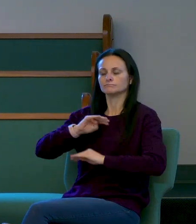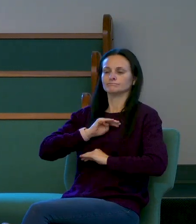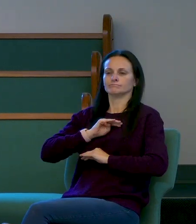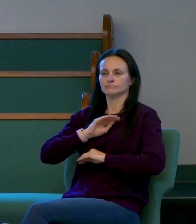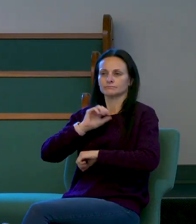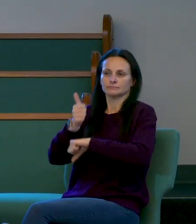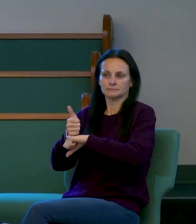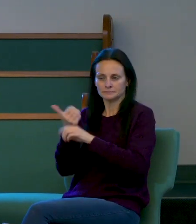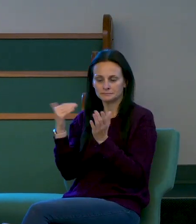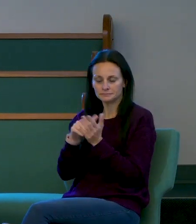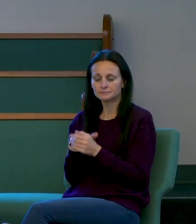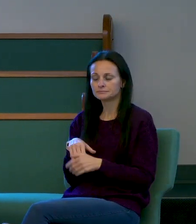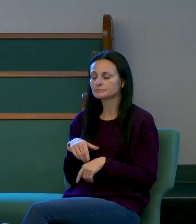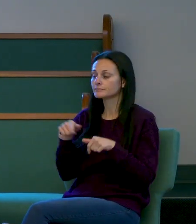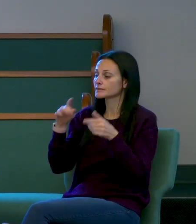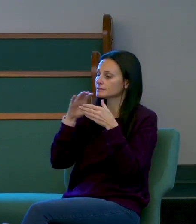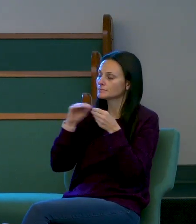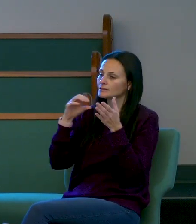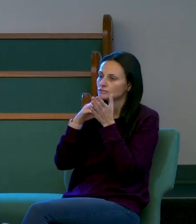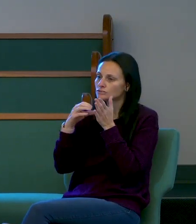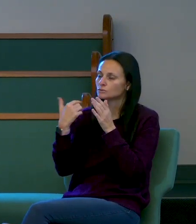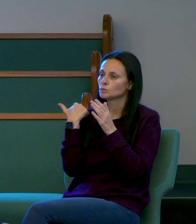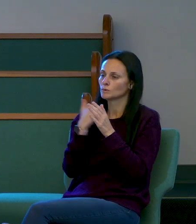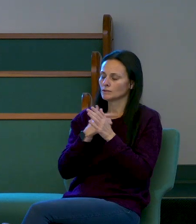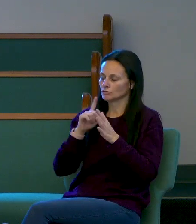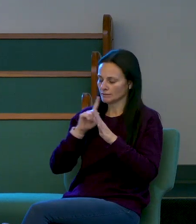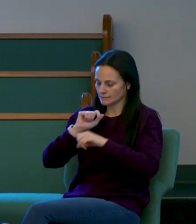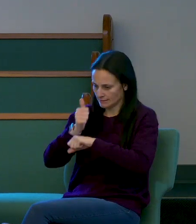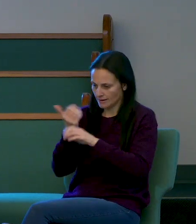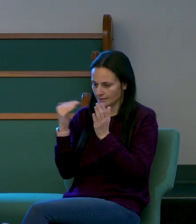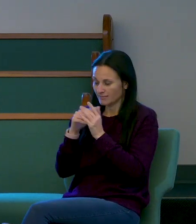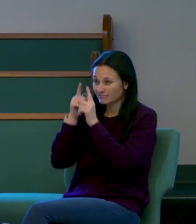With this passage, it resets us all toward love.